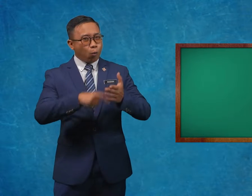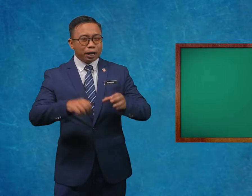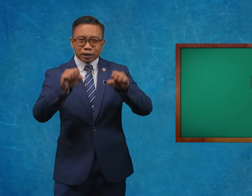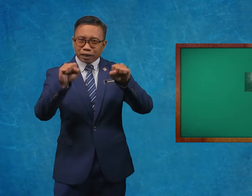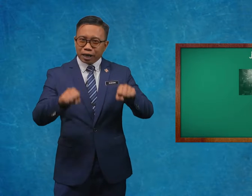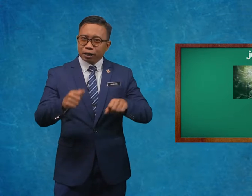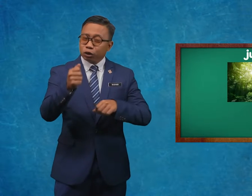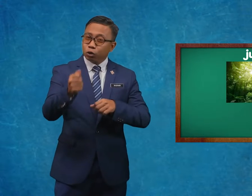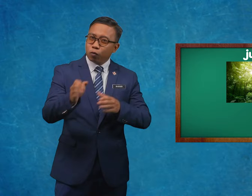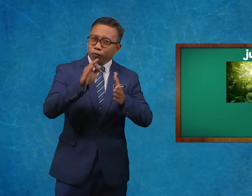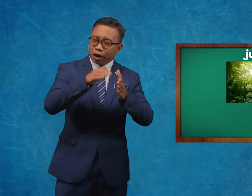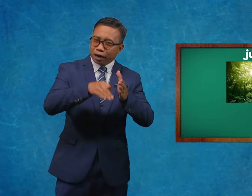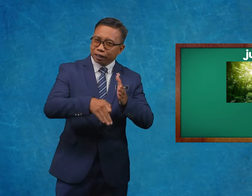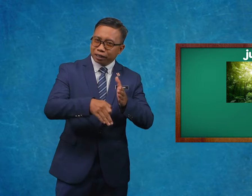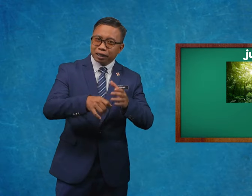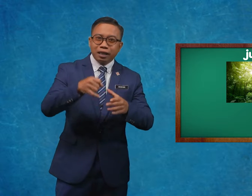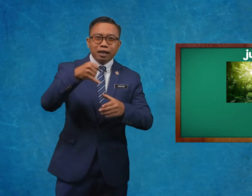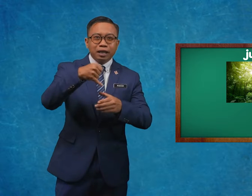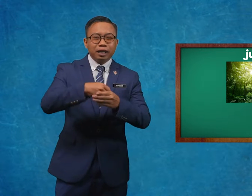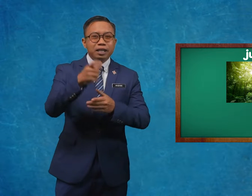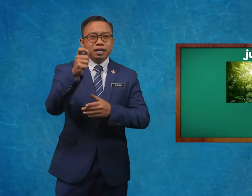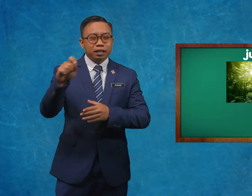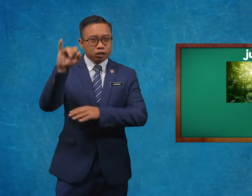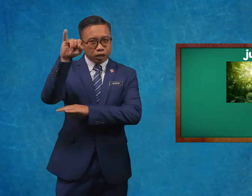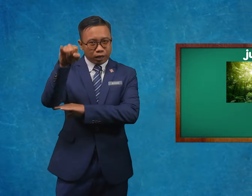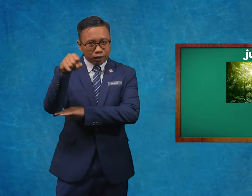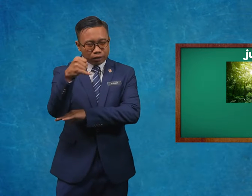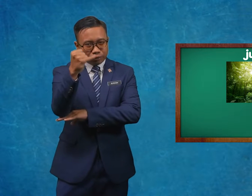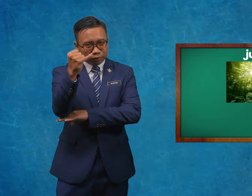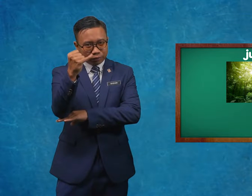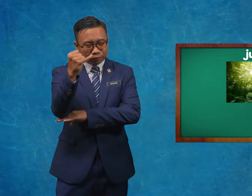What can you find in the jungle?